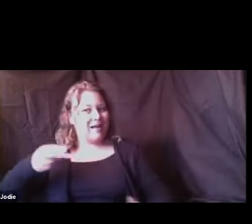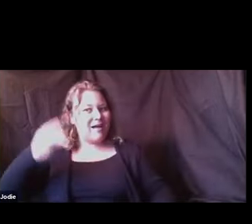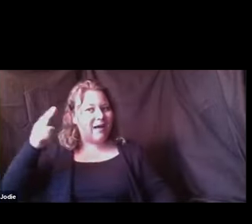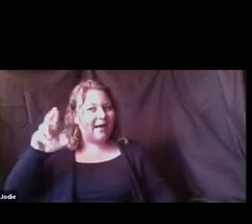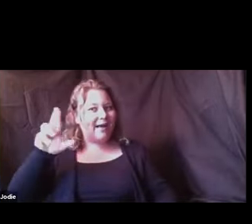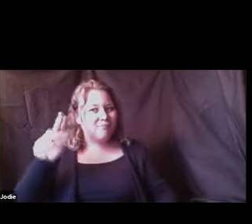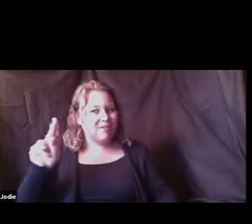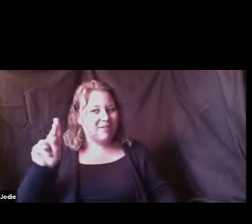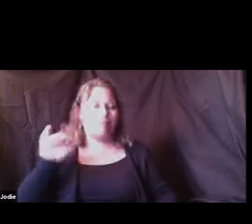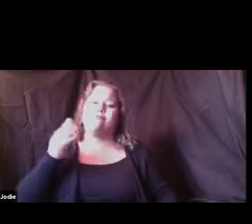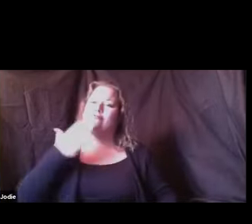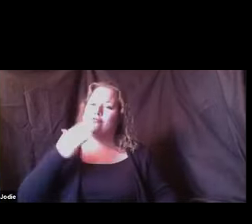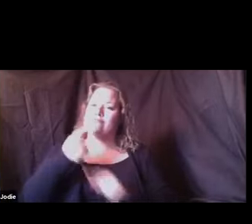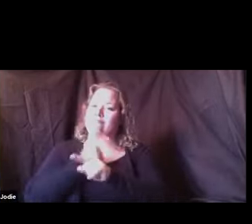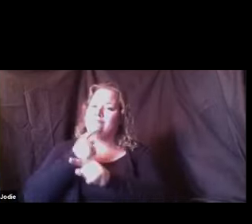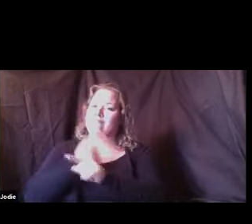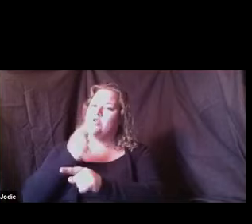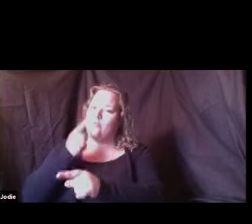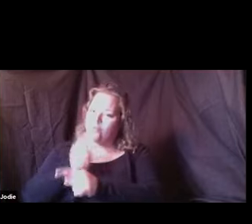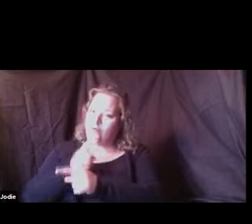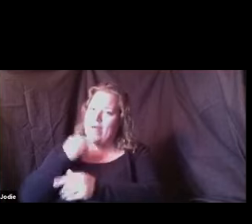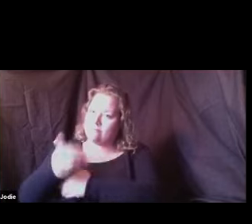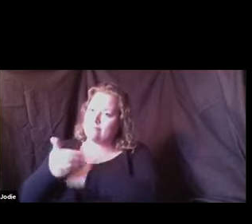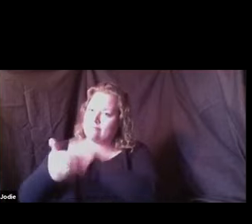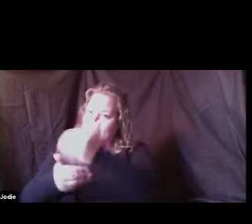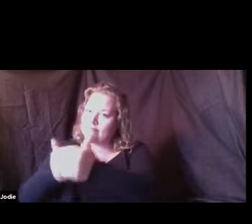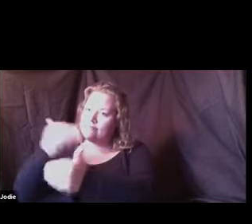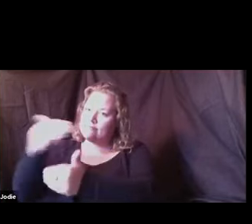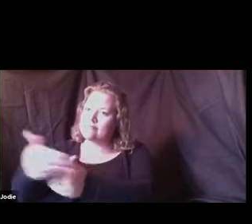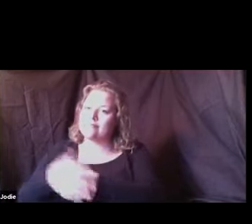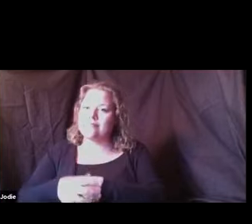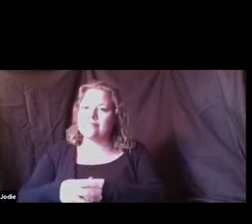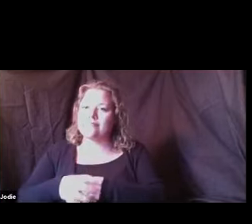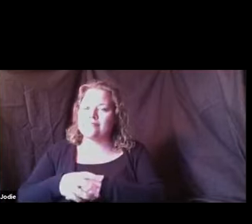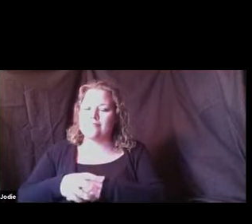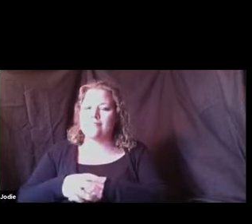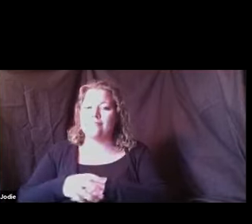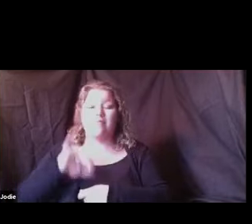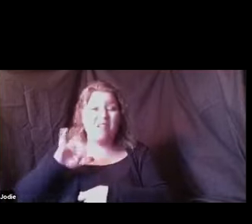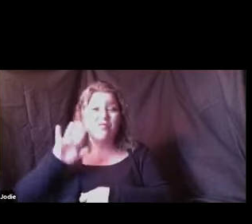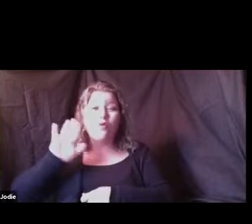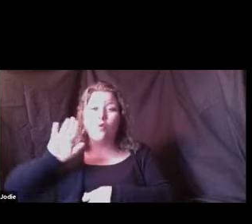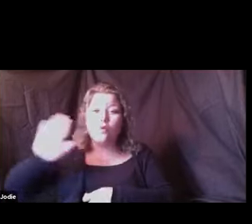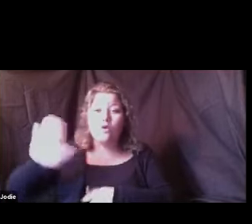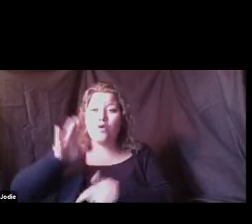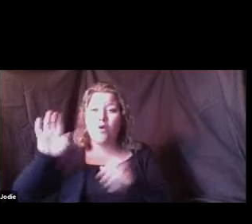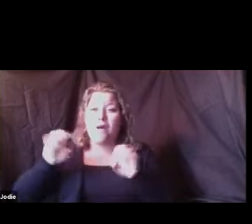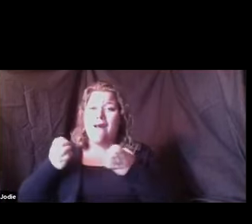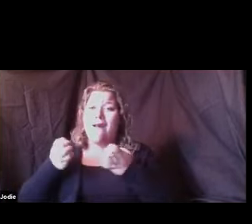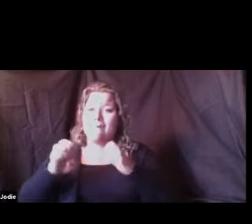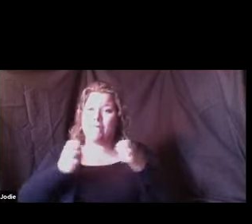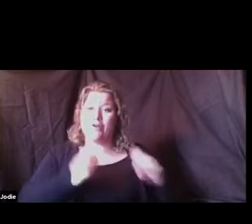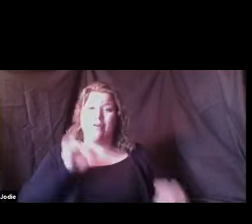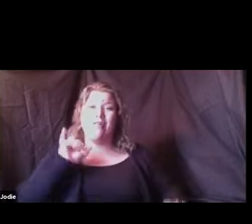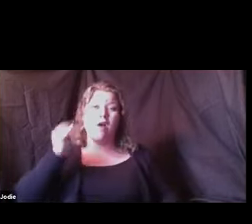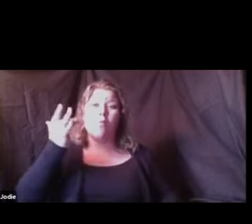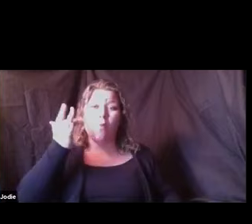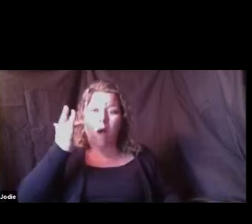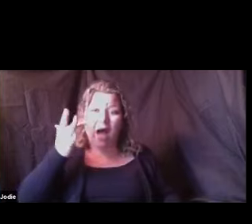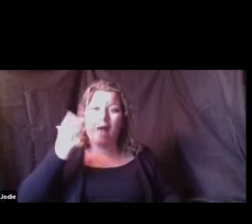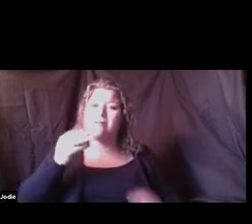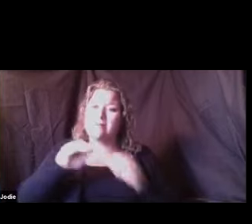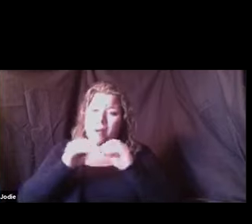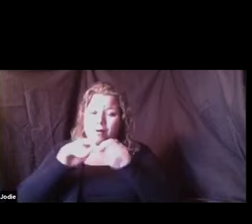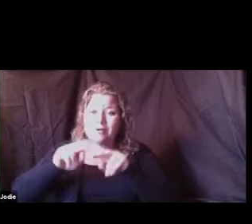So we attribute to that to all of the efforts that you guys are making. And just a shout out to